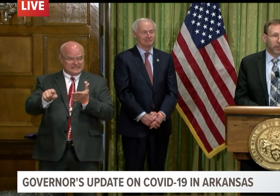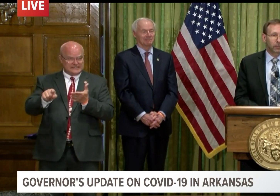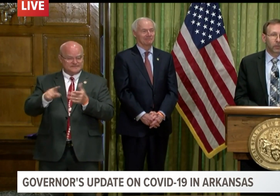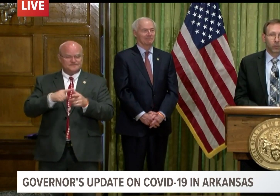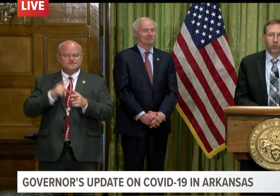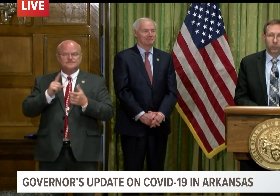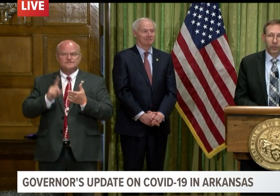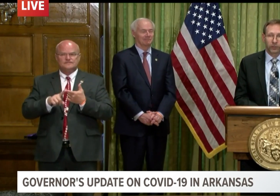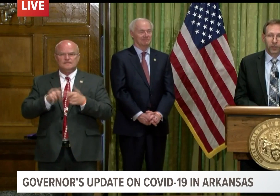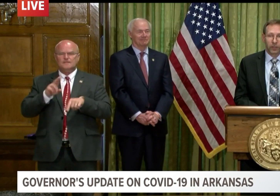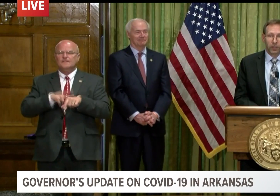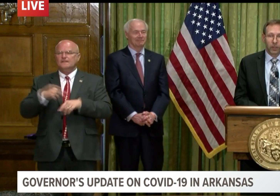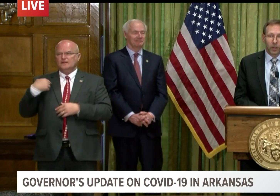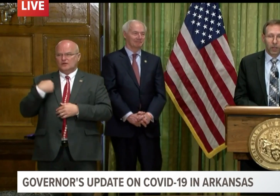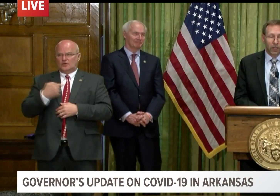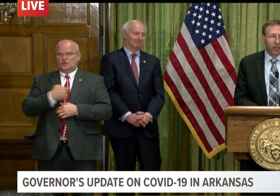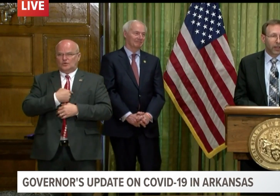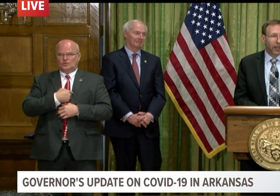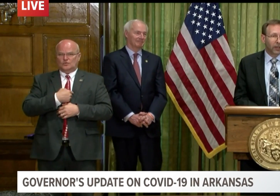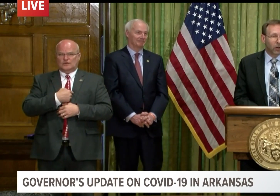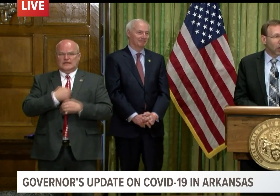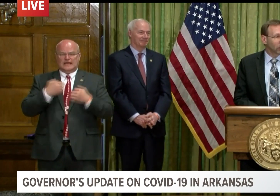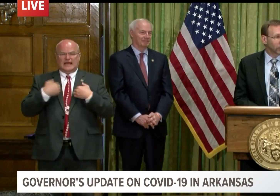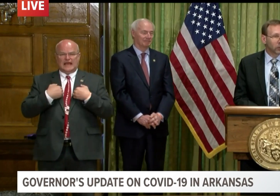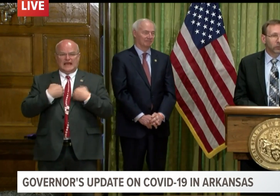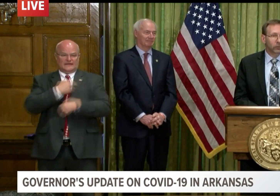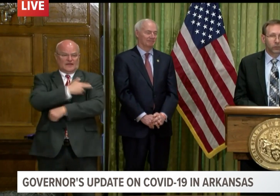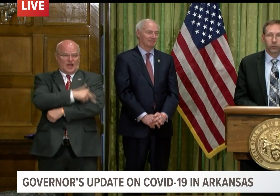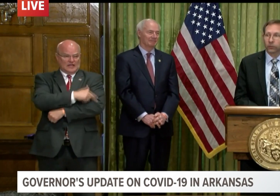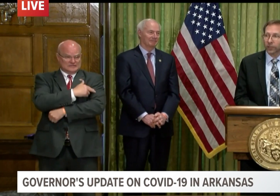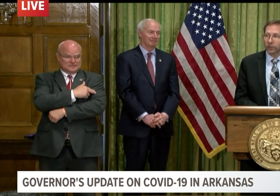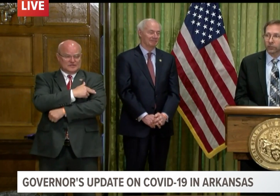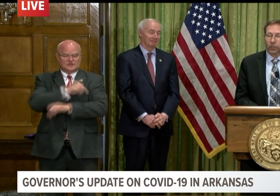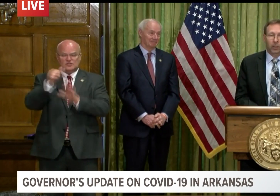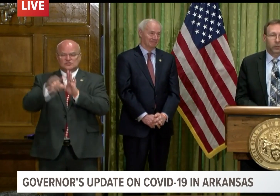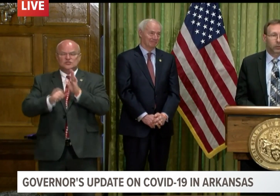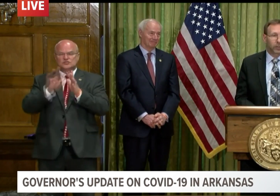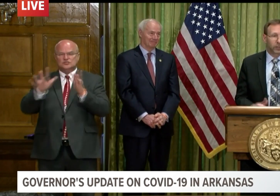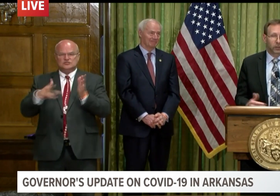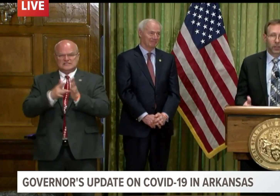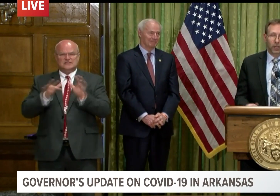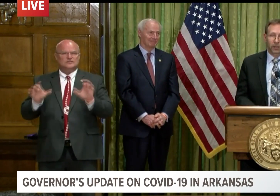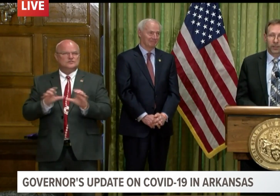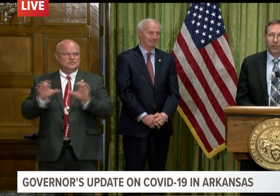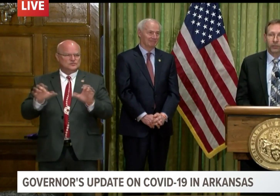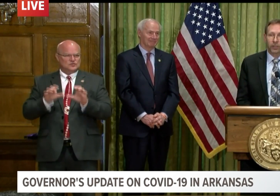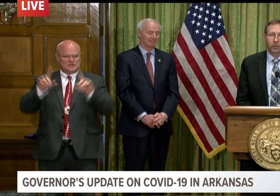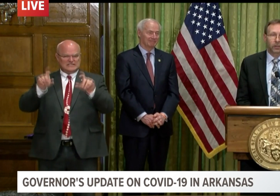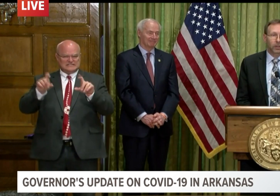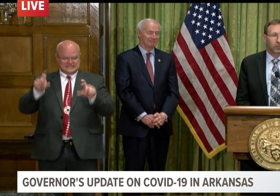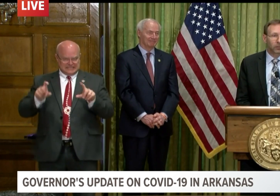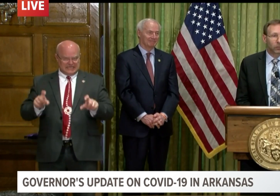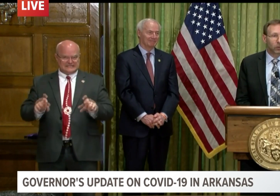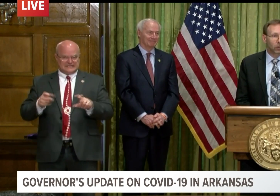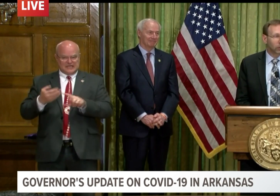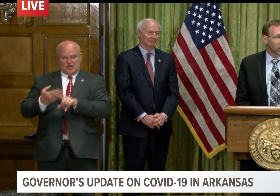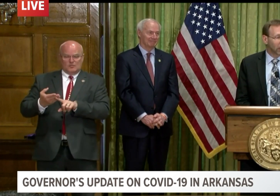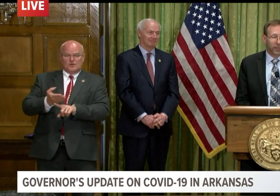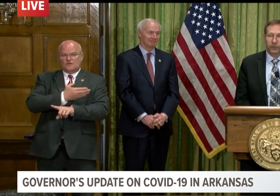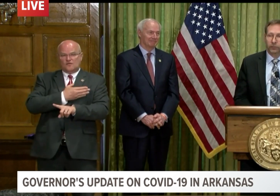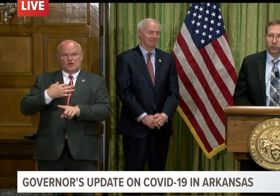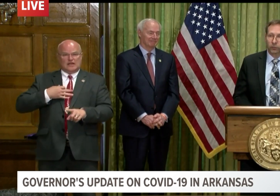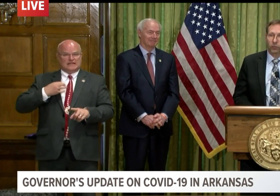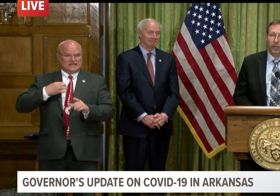And then, of course, we've had our hospitals and surgical centers doing testing